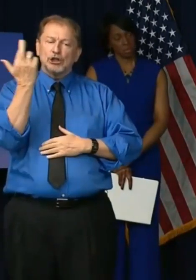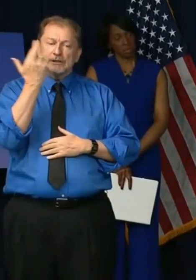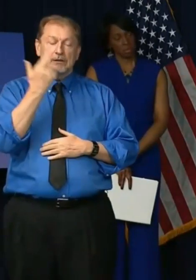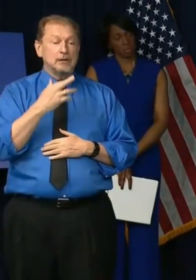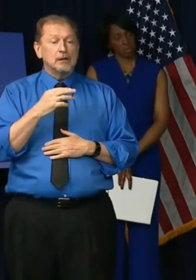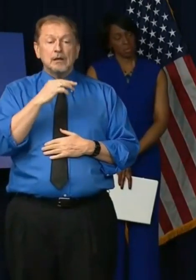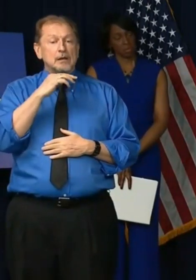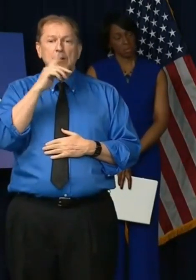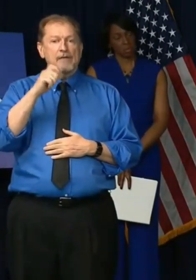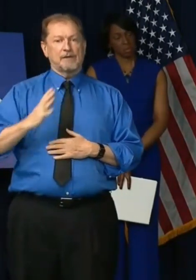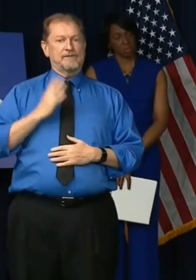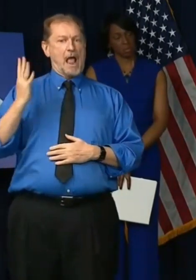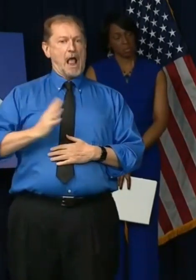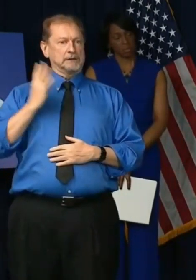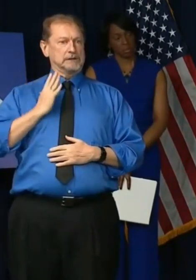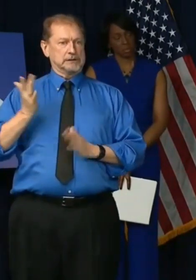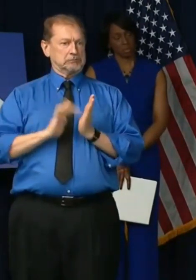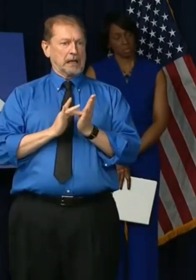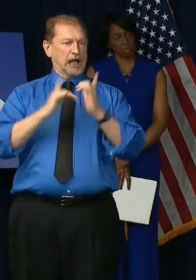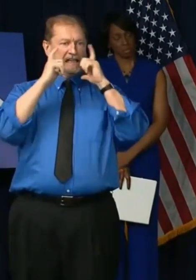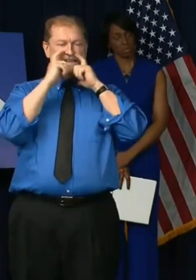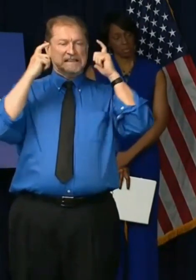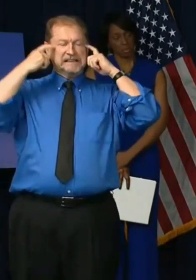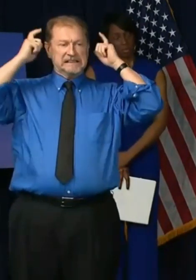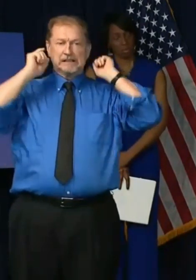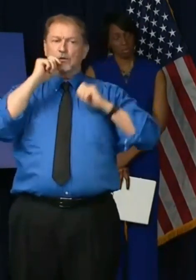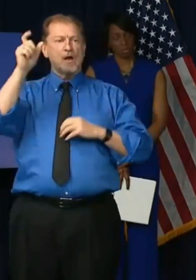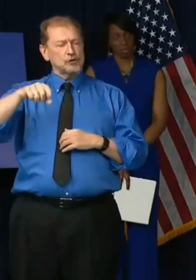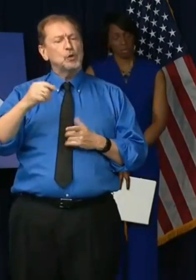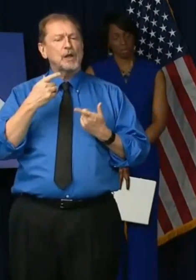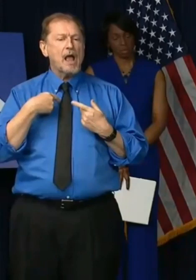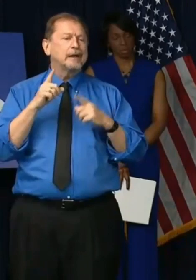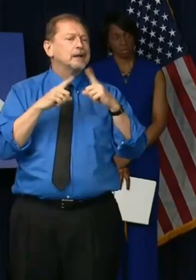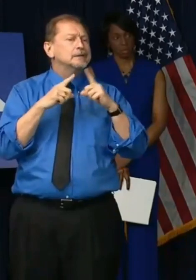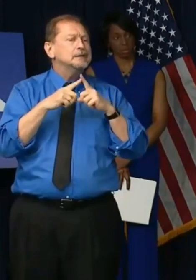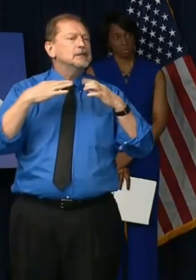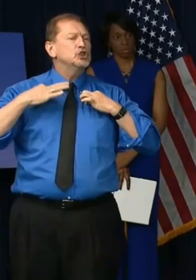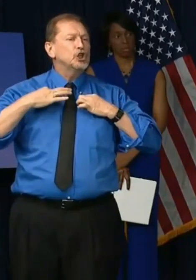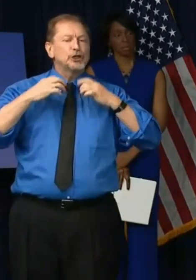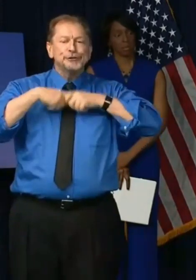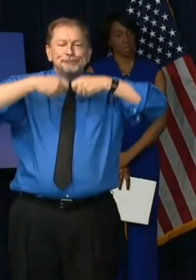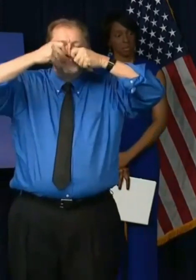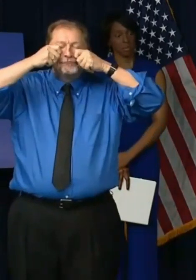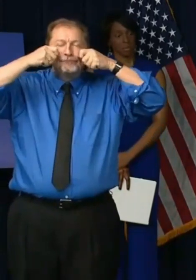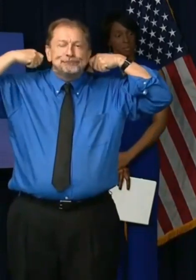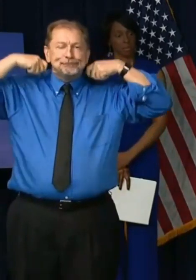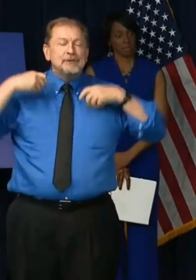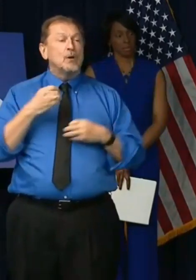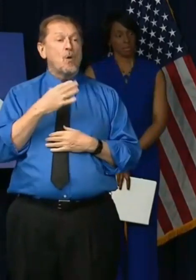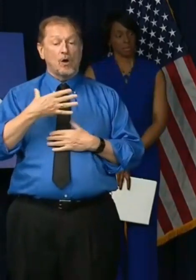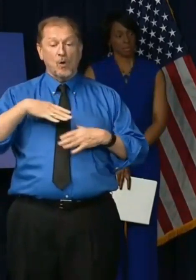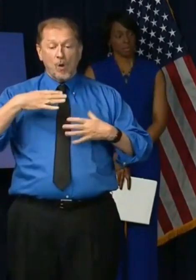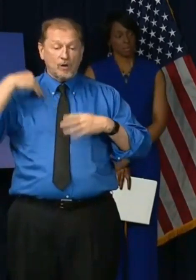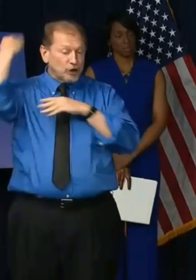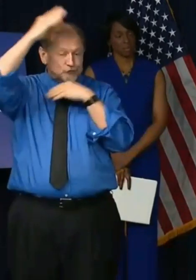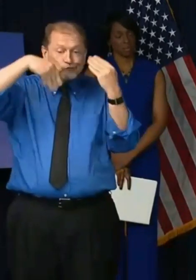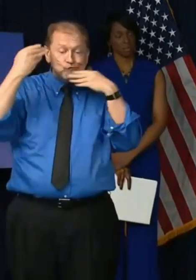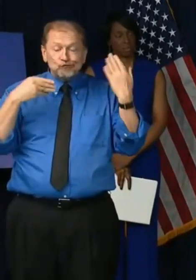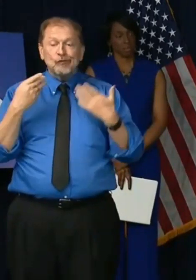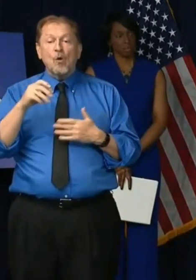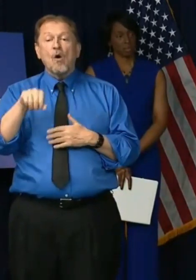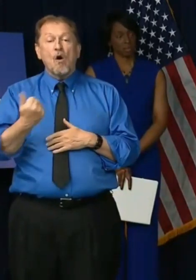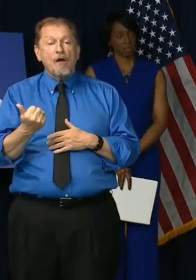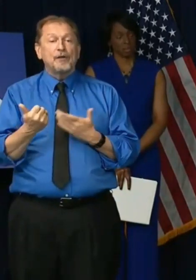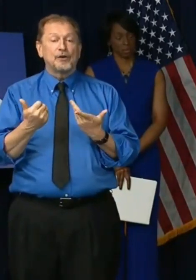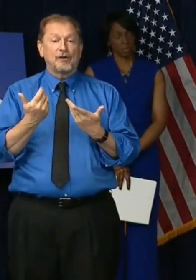use a T-shirt. There are plenty of examples of how you can create a face covering for free out of your own clothing or, other